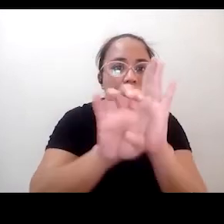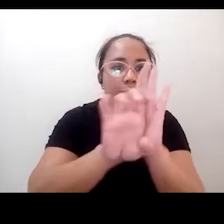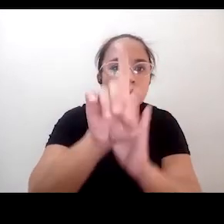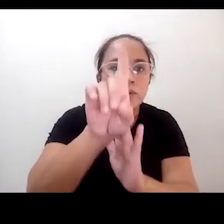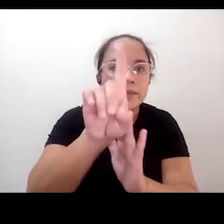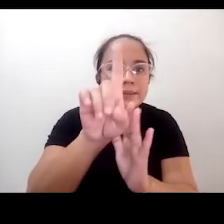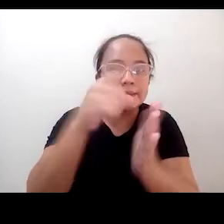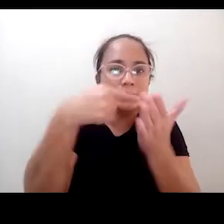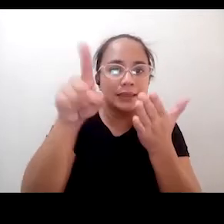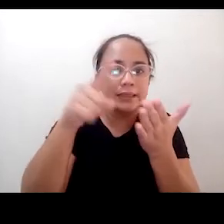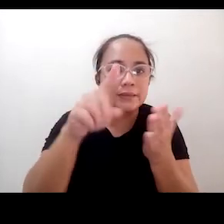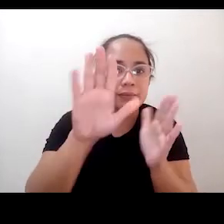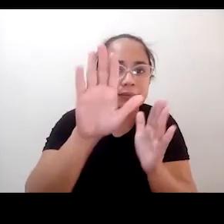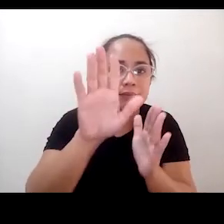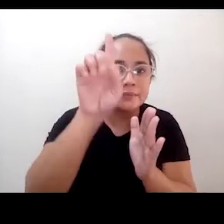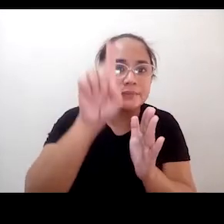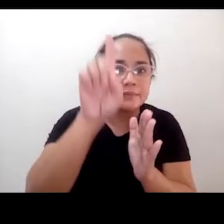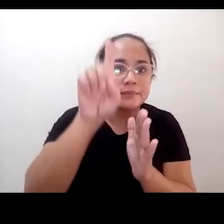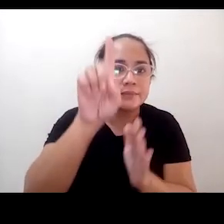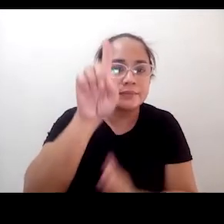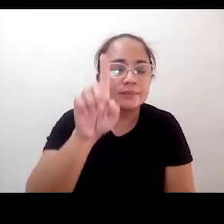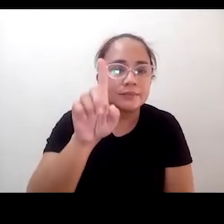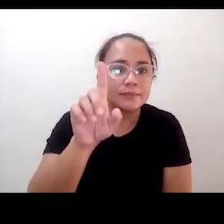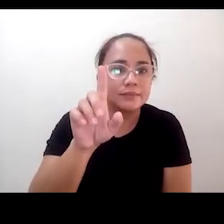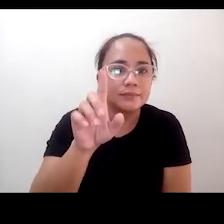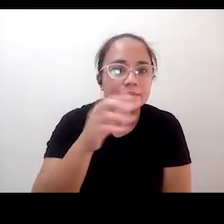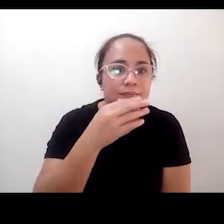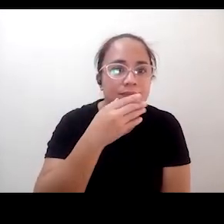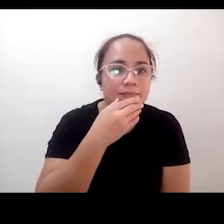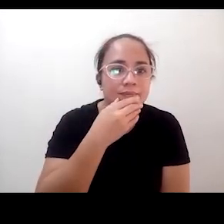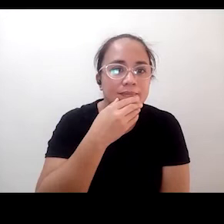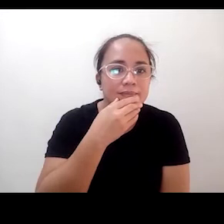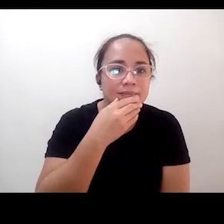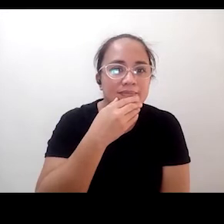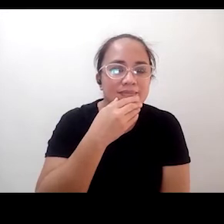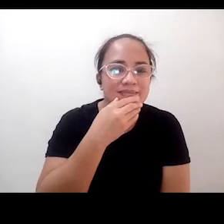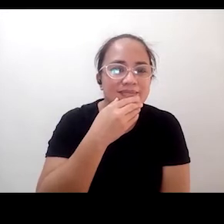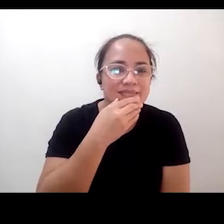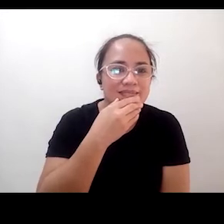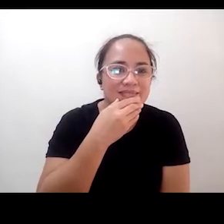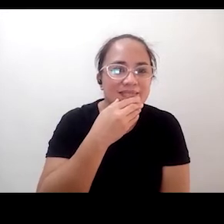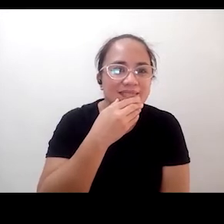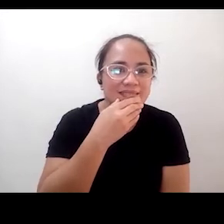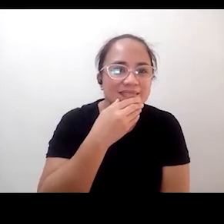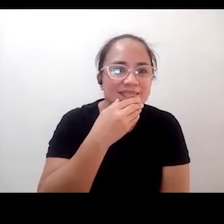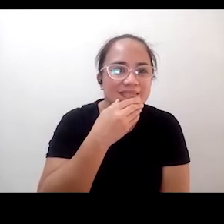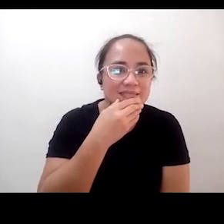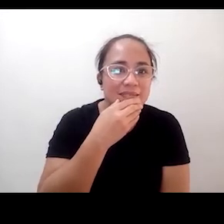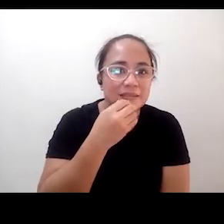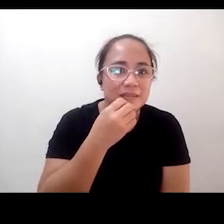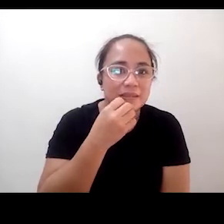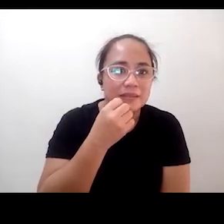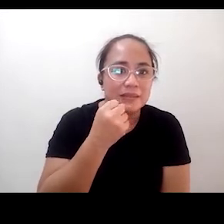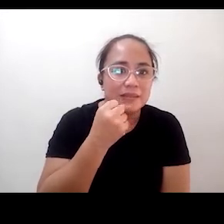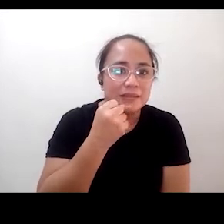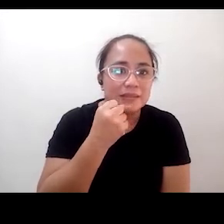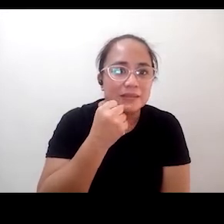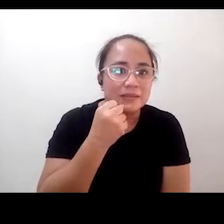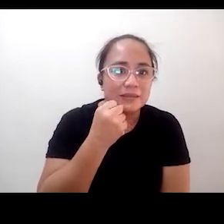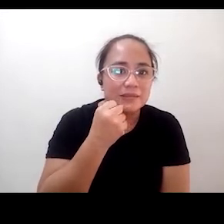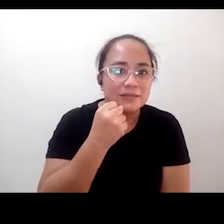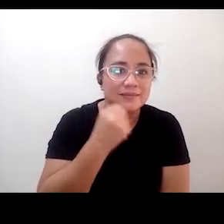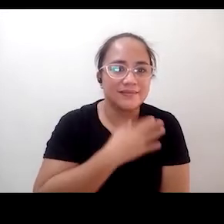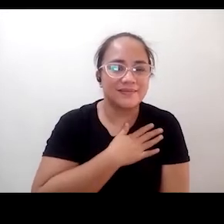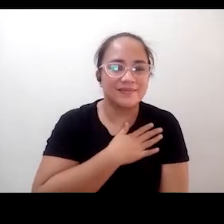Sorry, Shaq is just getting confused because he's getting direction from the interpreter, Jasmine, and others.